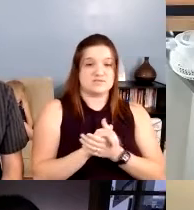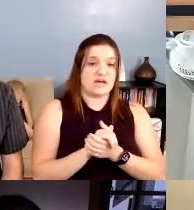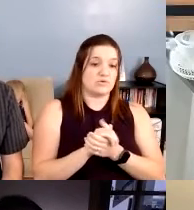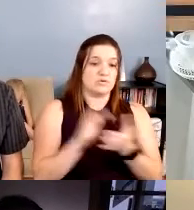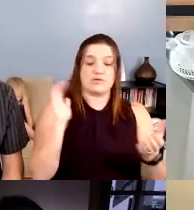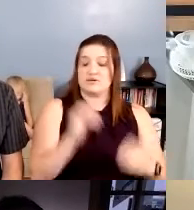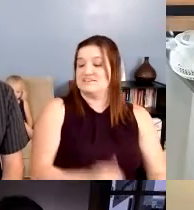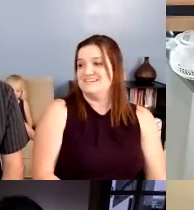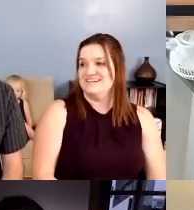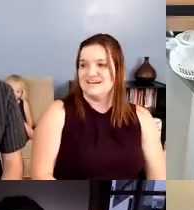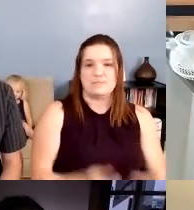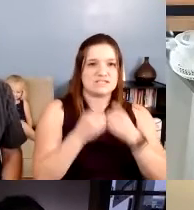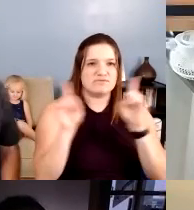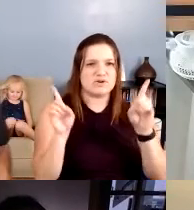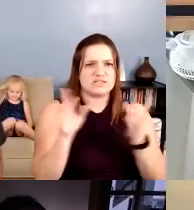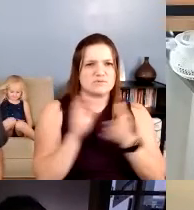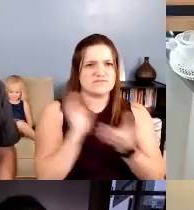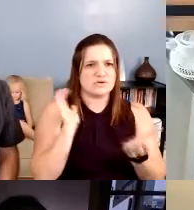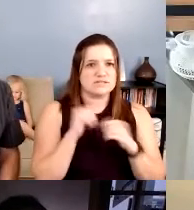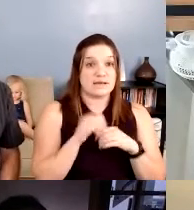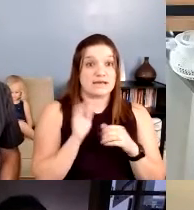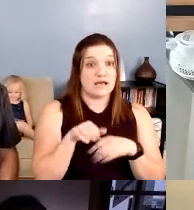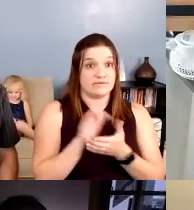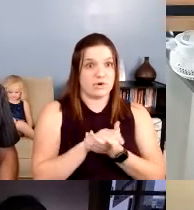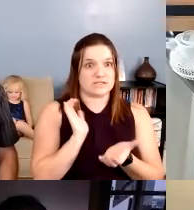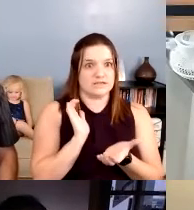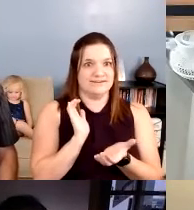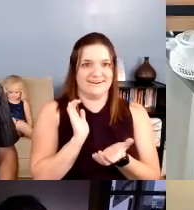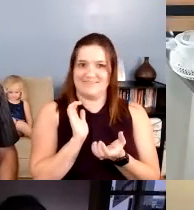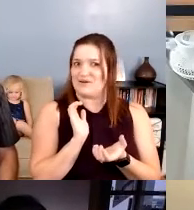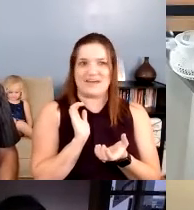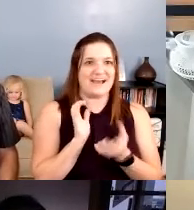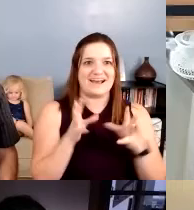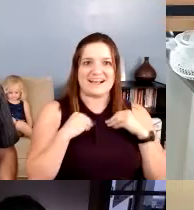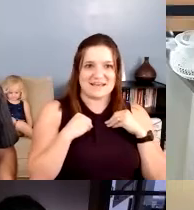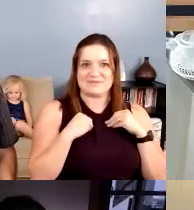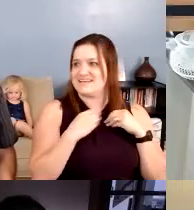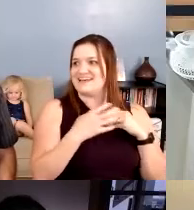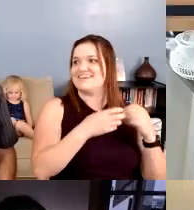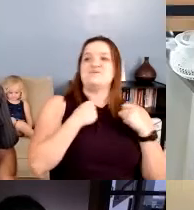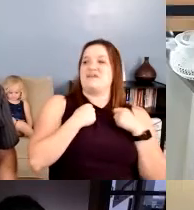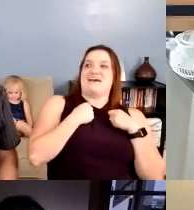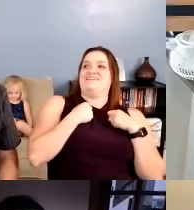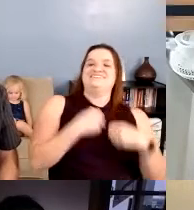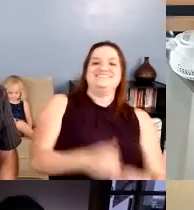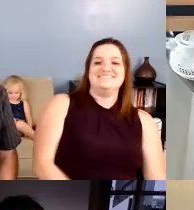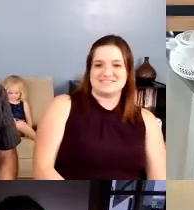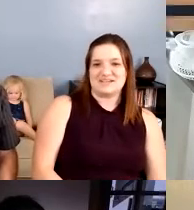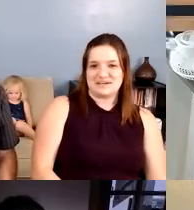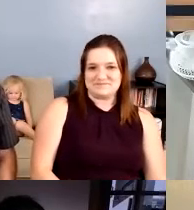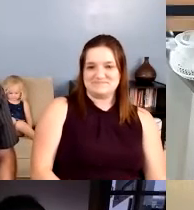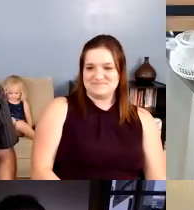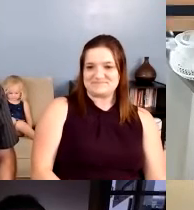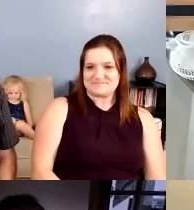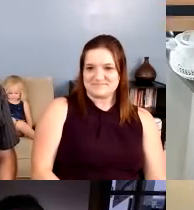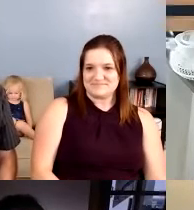had to use that real quick once. I'm like, divorce. And they went, divorce? And I'm like, yeah, divorce. I'm like, okay, I accept, I take right now. So